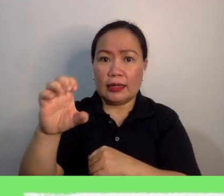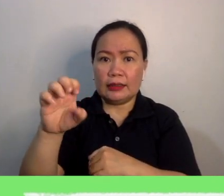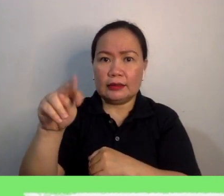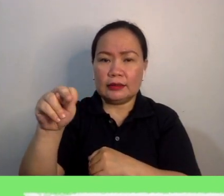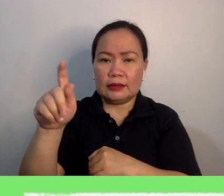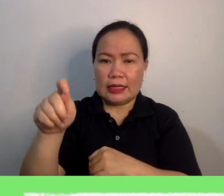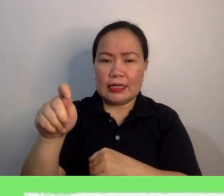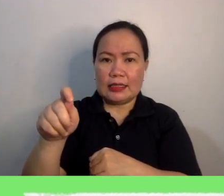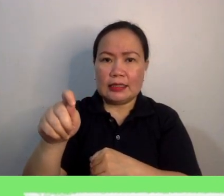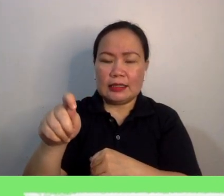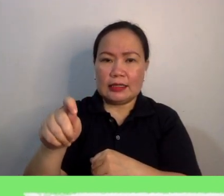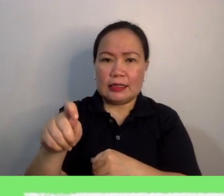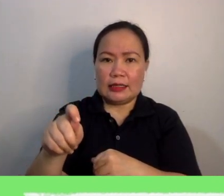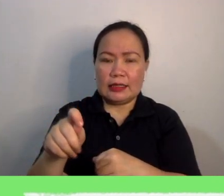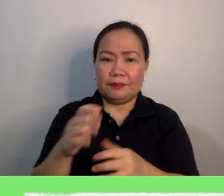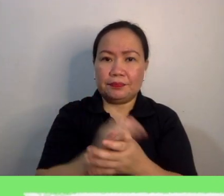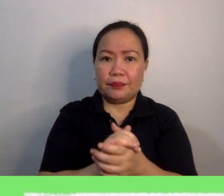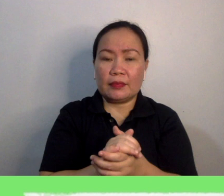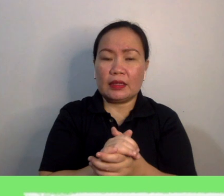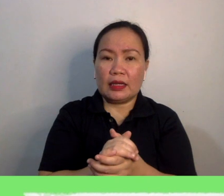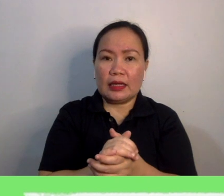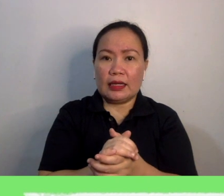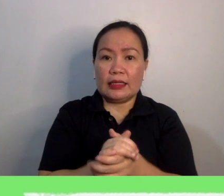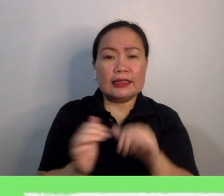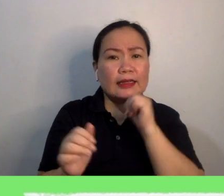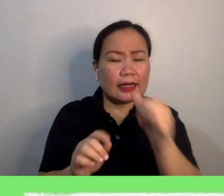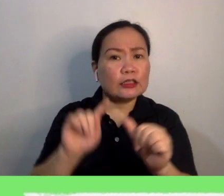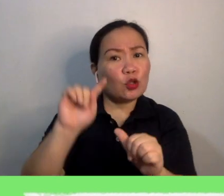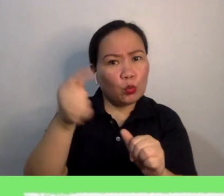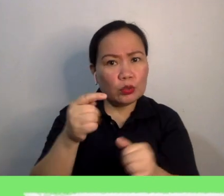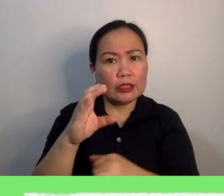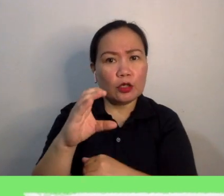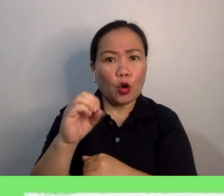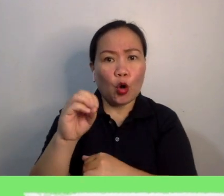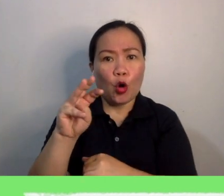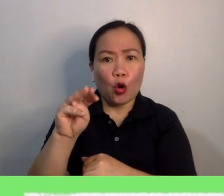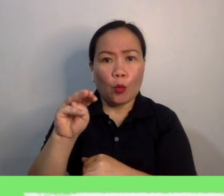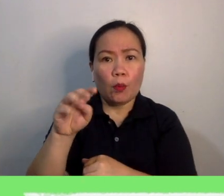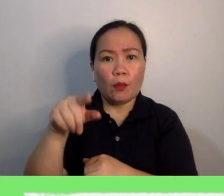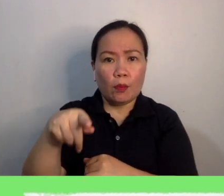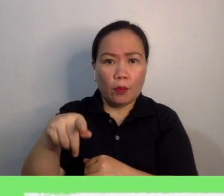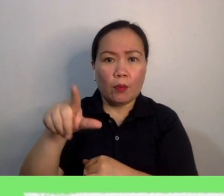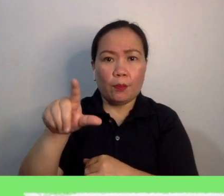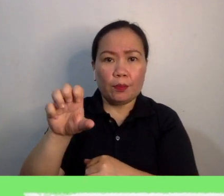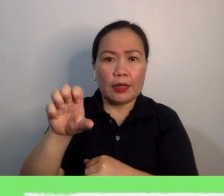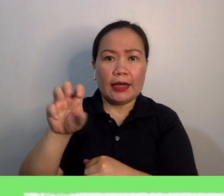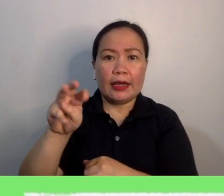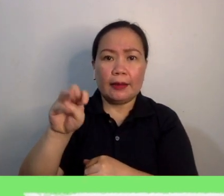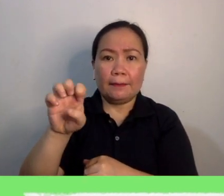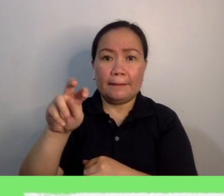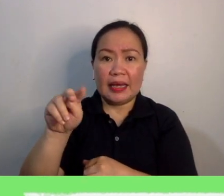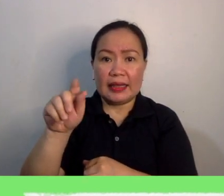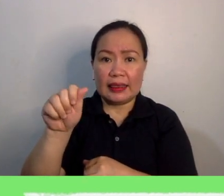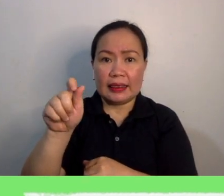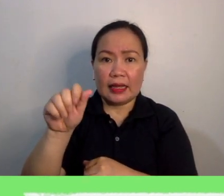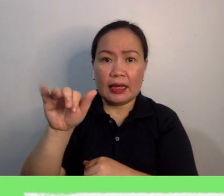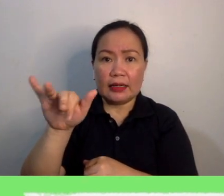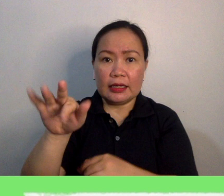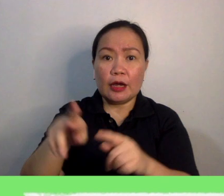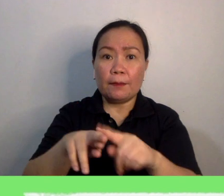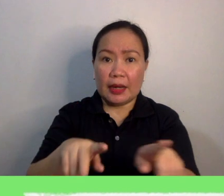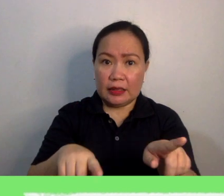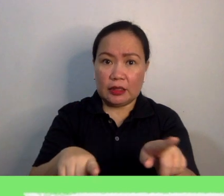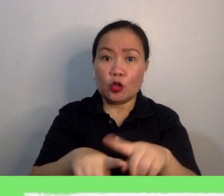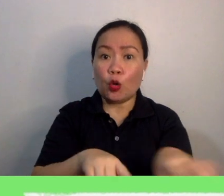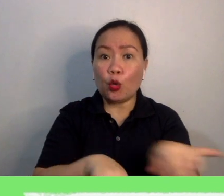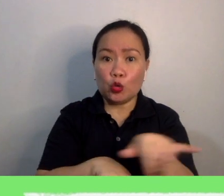aside from complementary angles sila, these are also adjacent angles. So, dito na